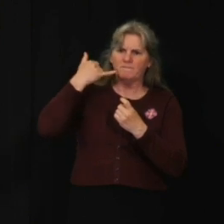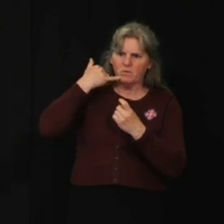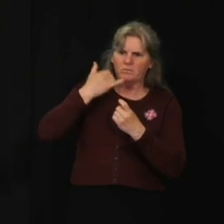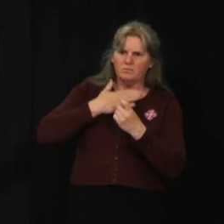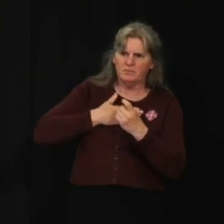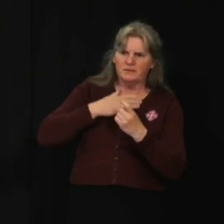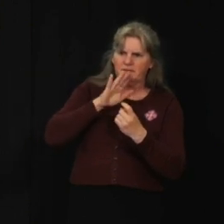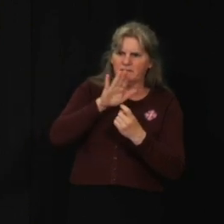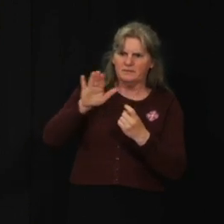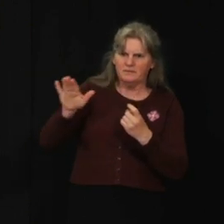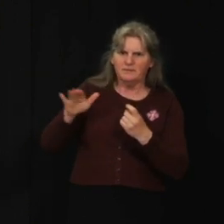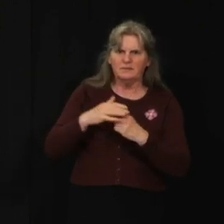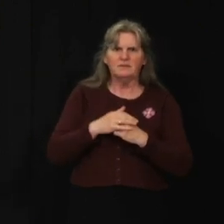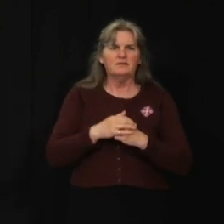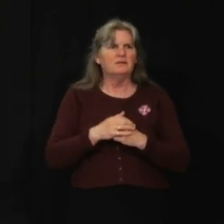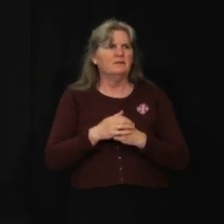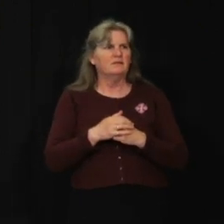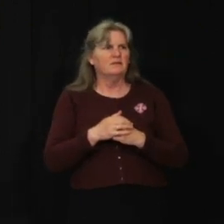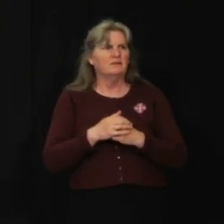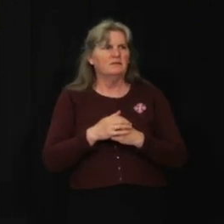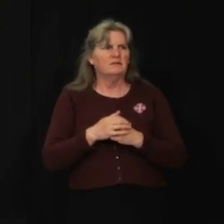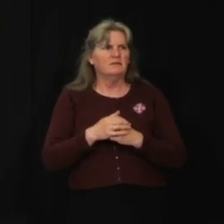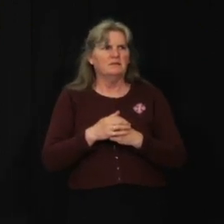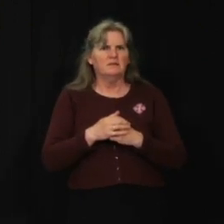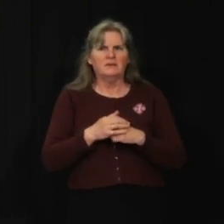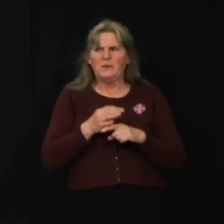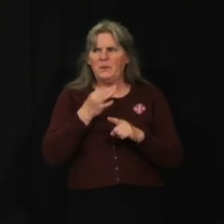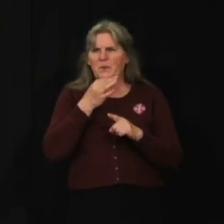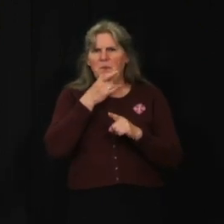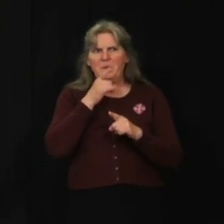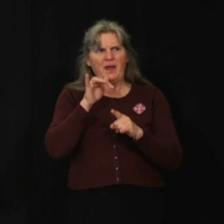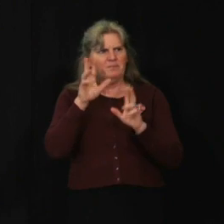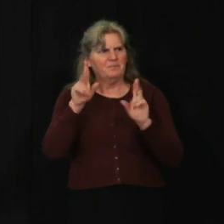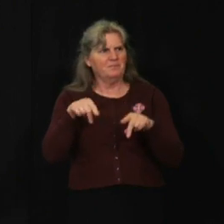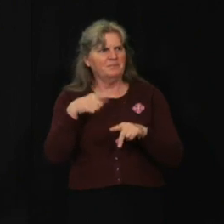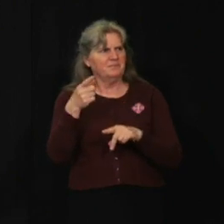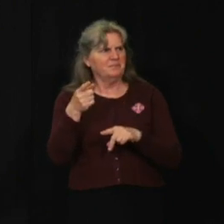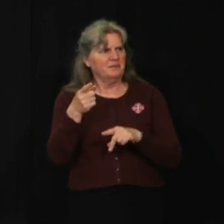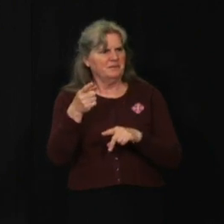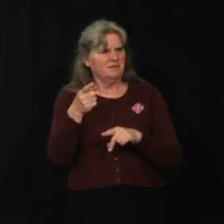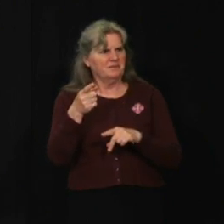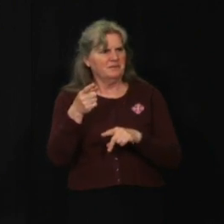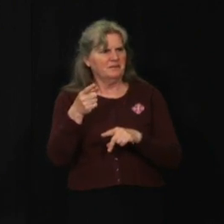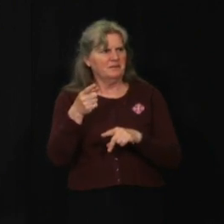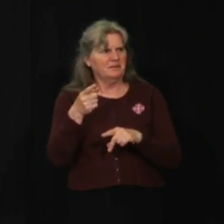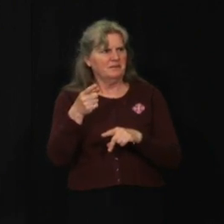Okay. Do you know who that is? Who's on that line?